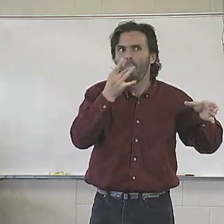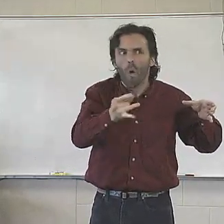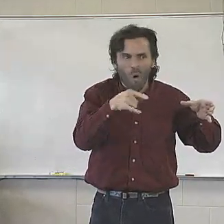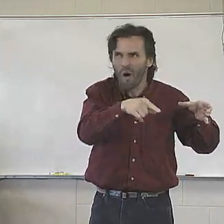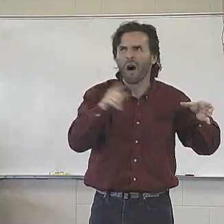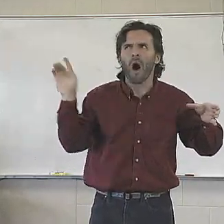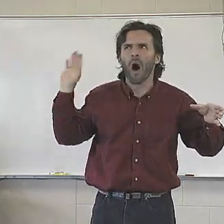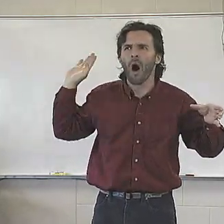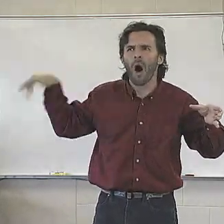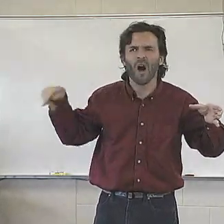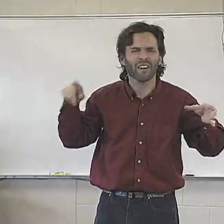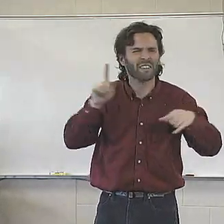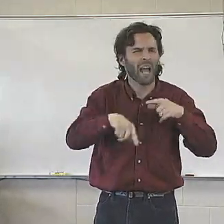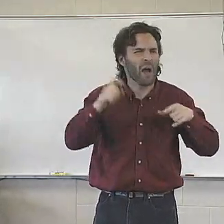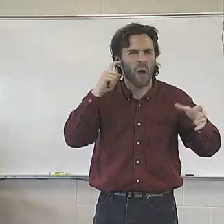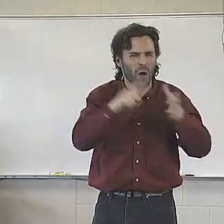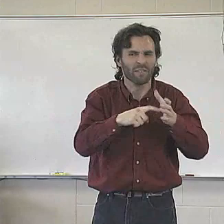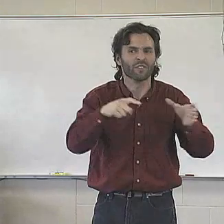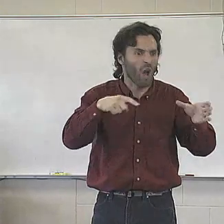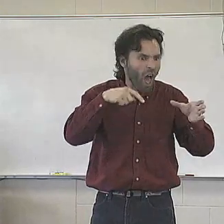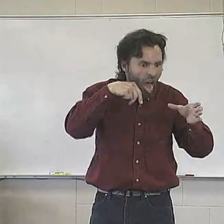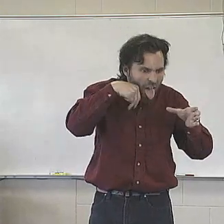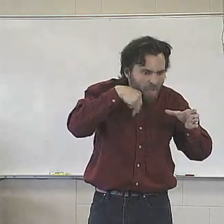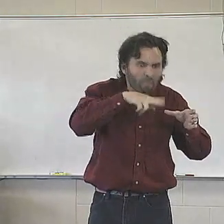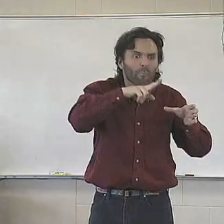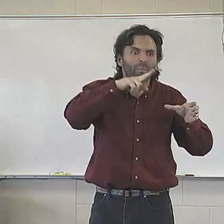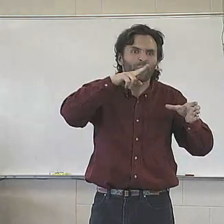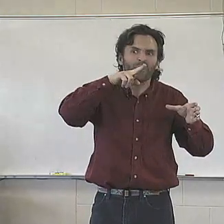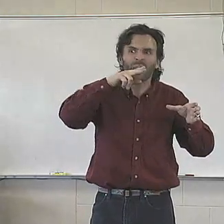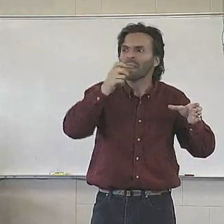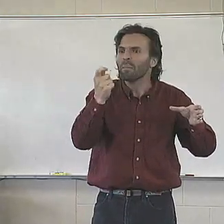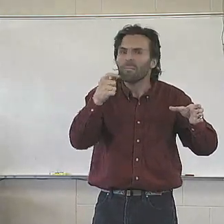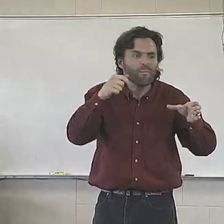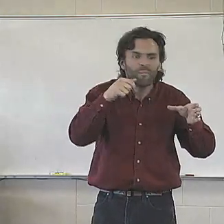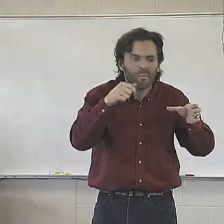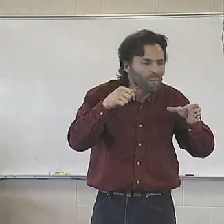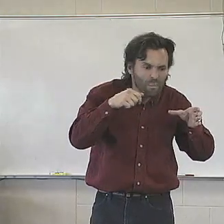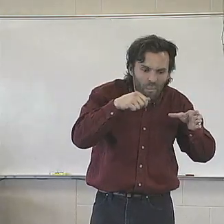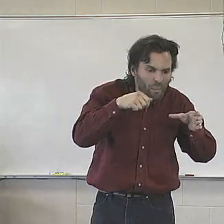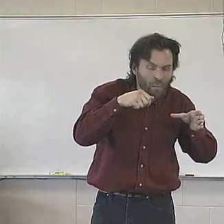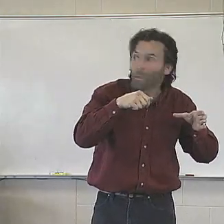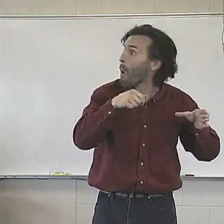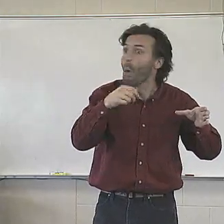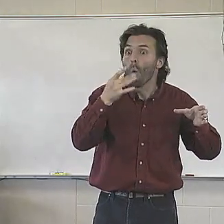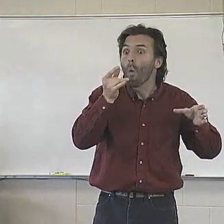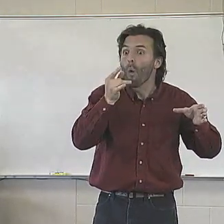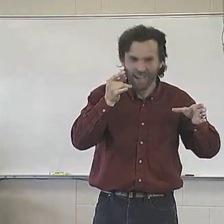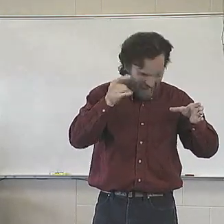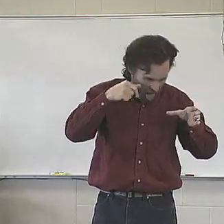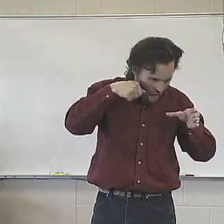be able to tell. So she went, and he took a little lick. It was so tasty, so he bent down and he took